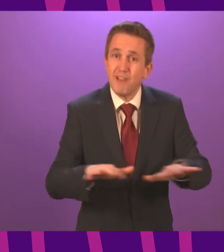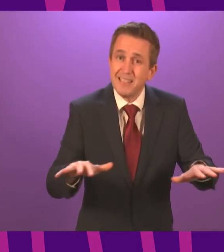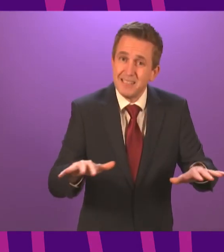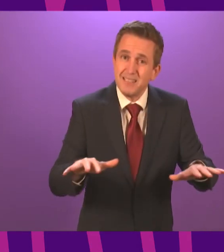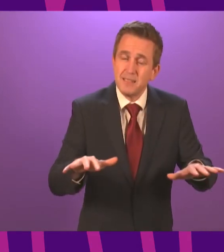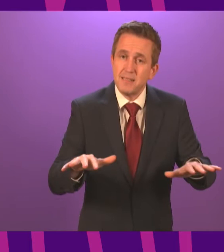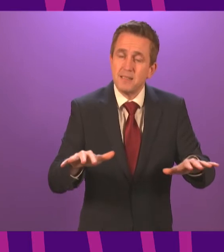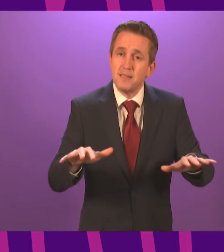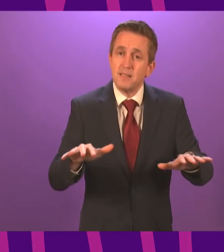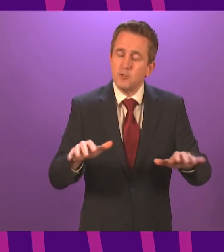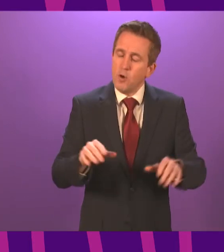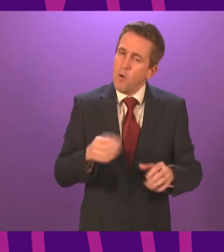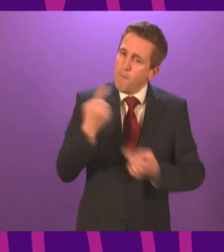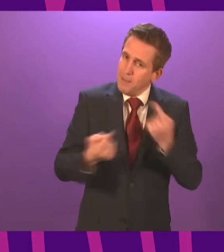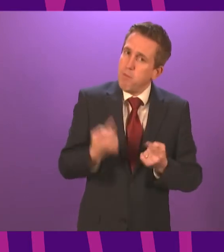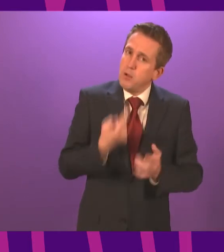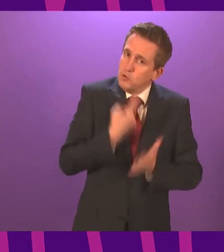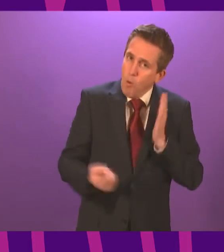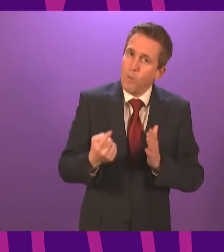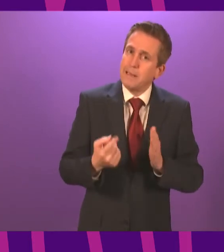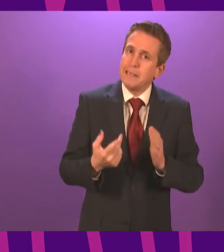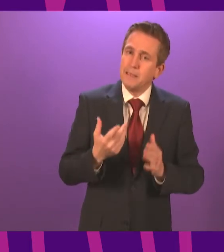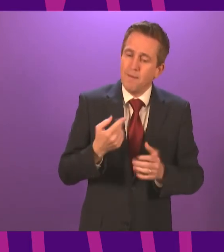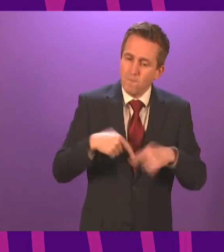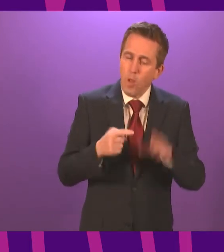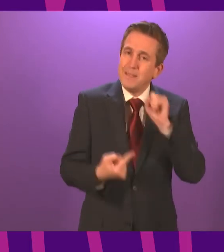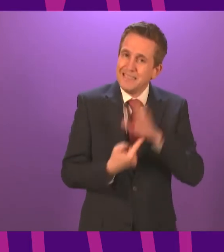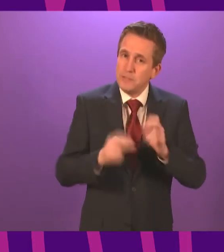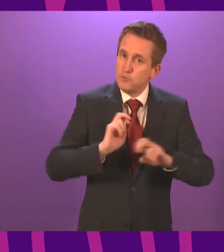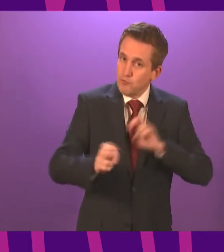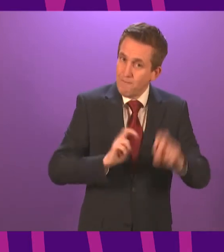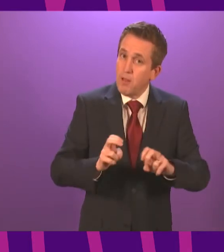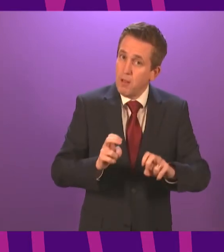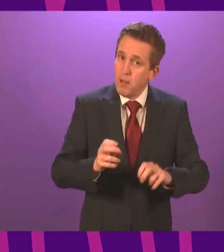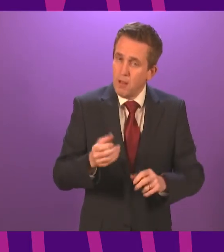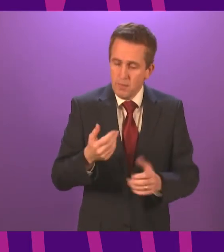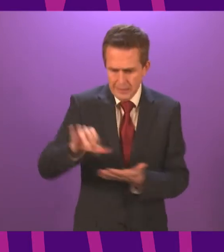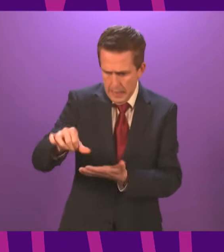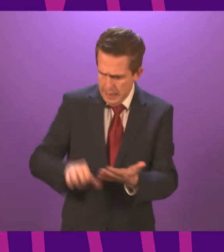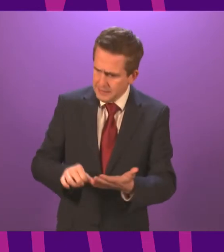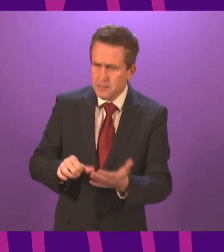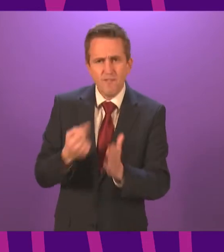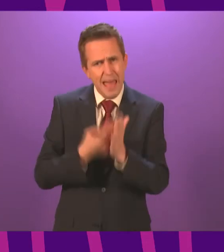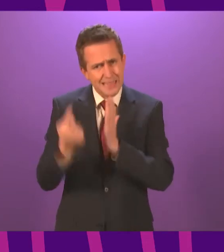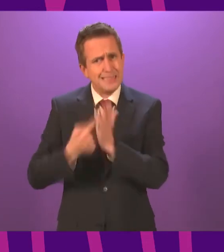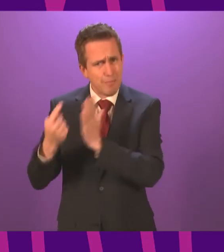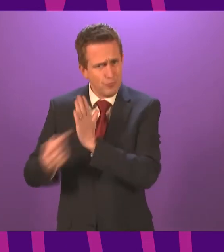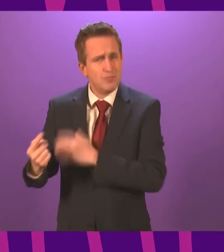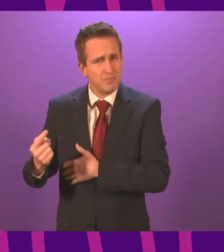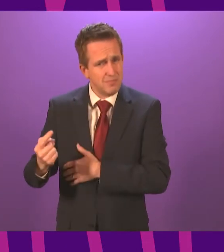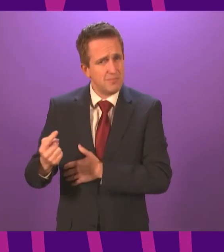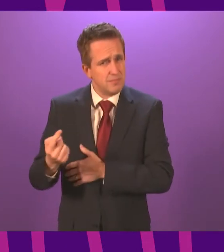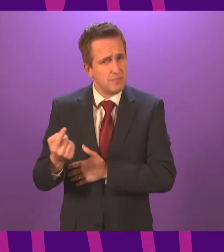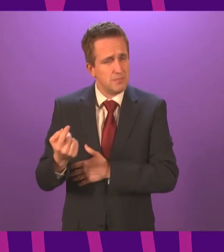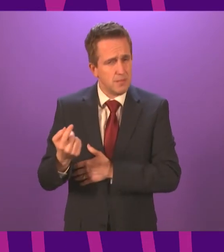It is only essential travel that is permitted. There is a list of reasons why people can be exempt. If it's a reasonable reason for them wanting